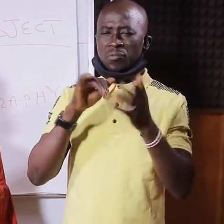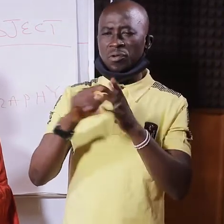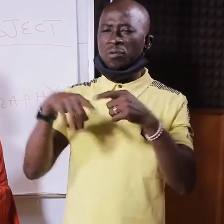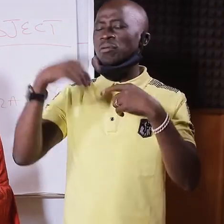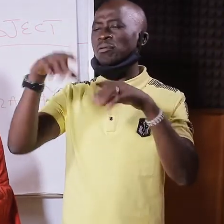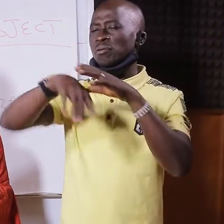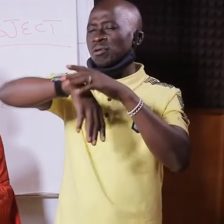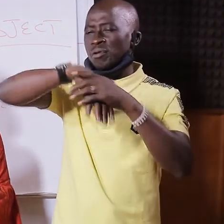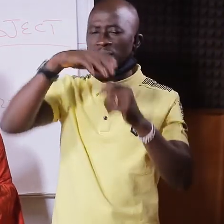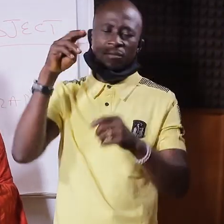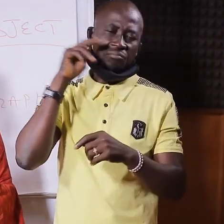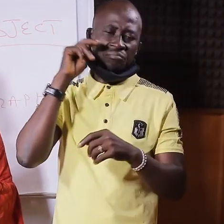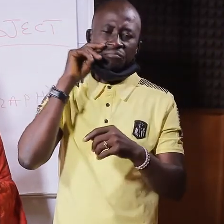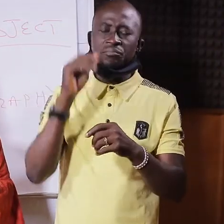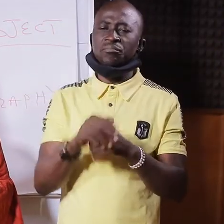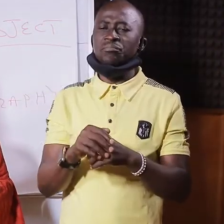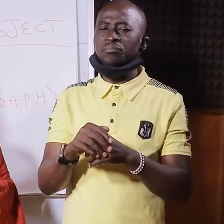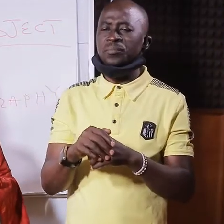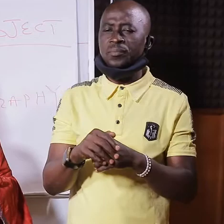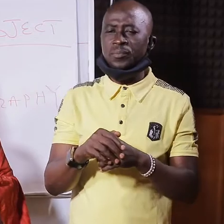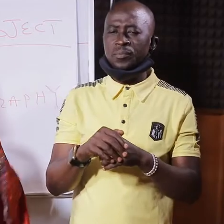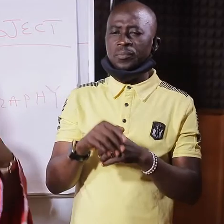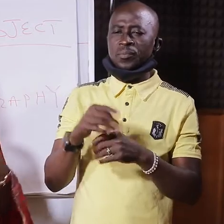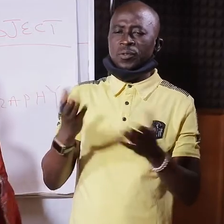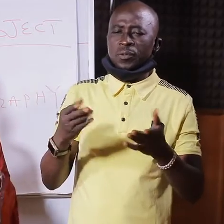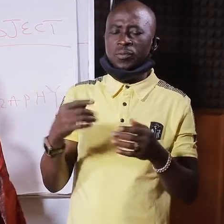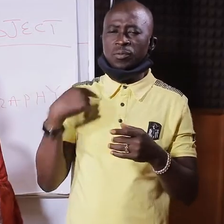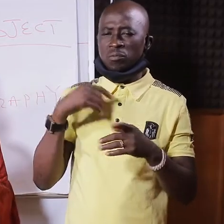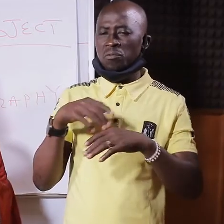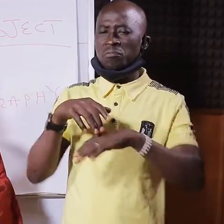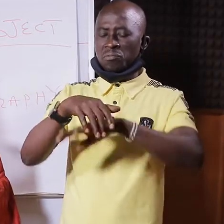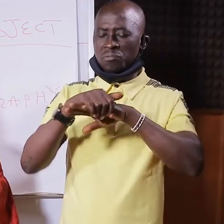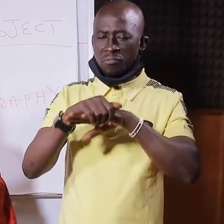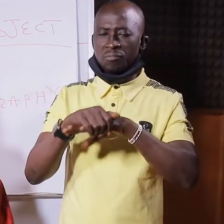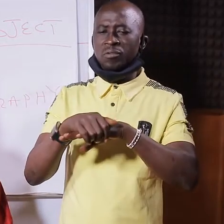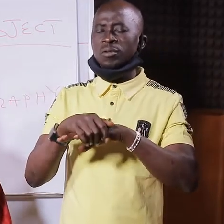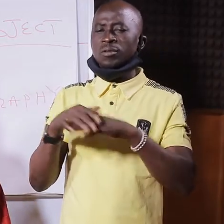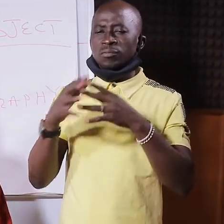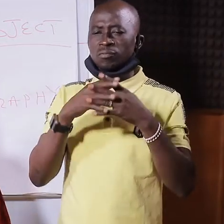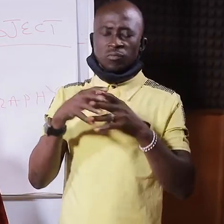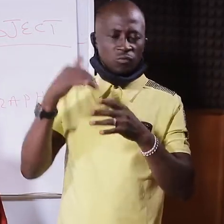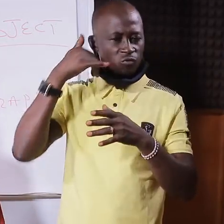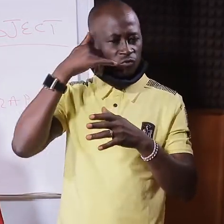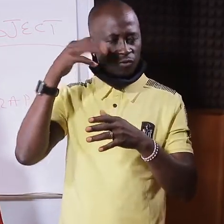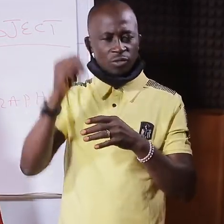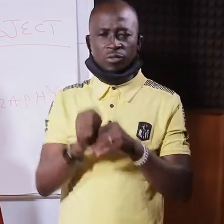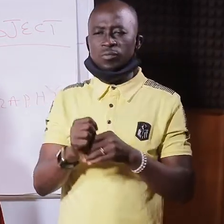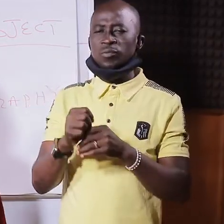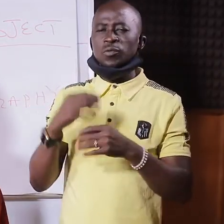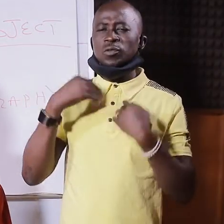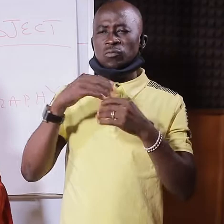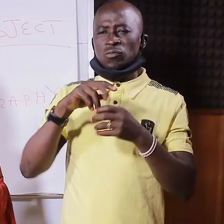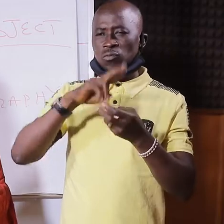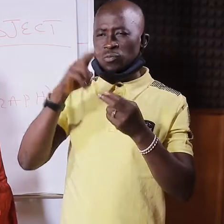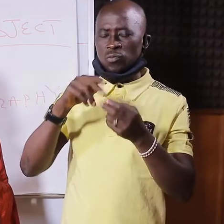parts of the world, let's say as we're here in Nigeria, you have people in Europe and in Asia, and you talk to them on phone, you have to synchronize your time